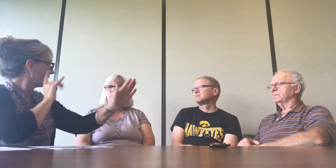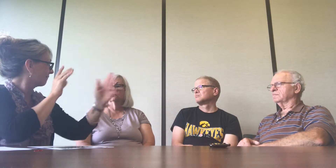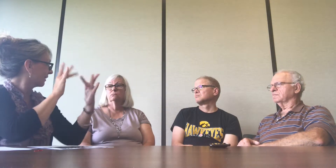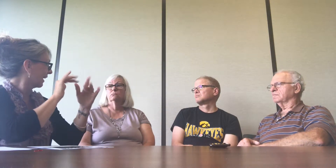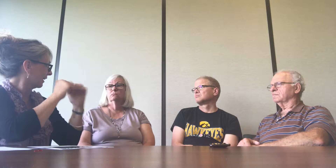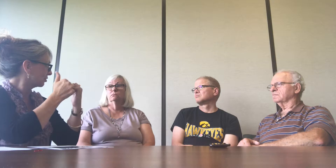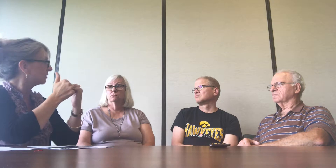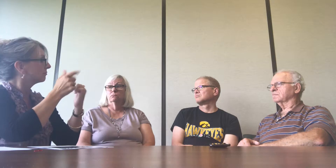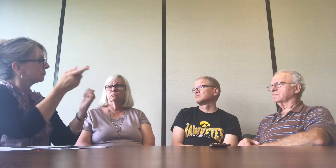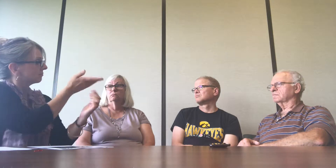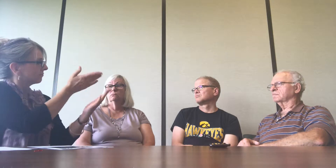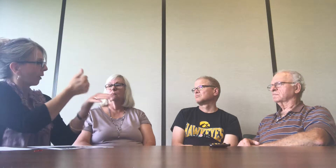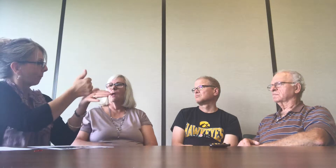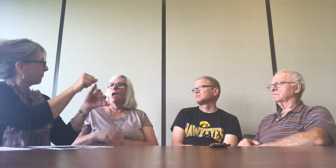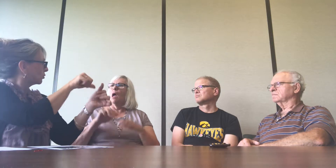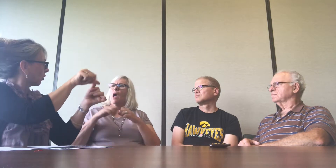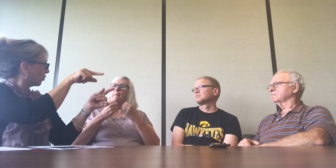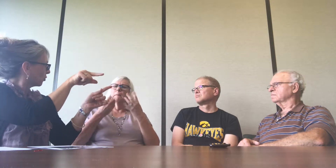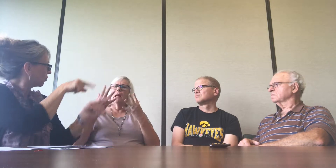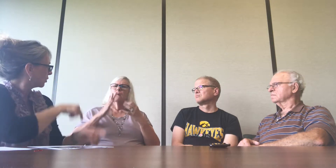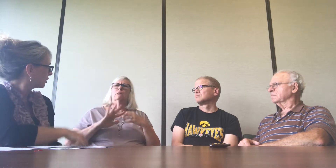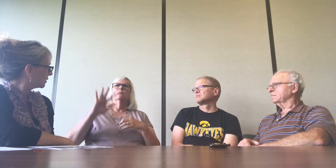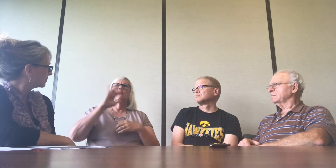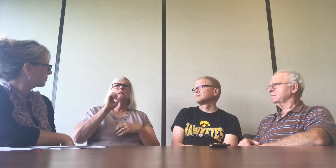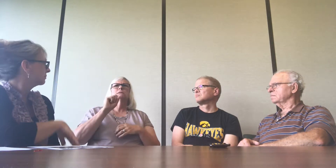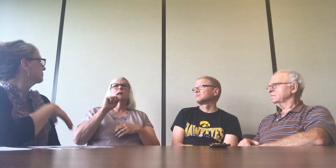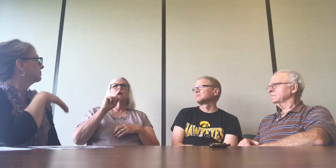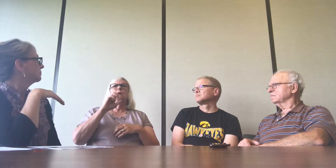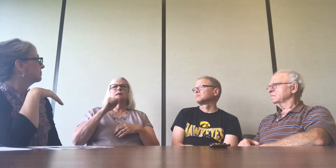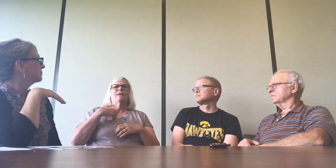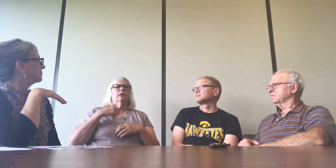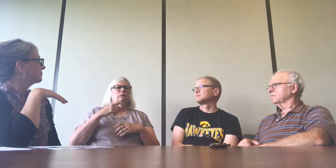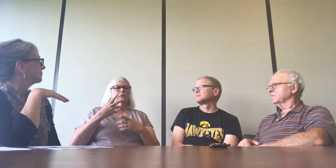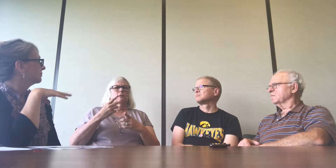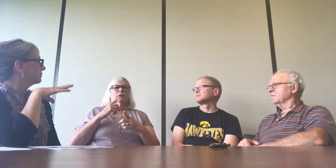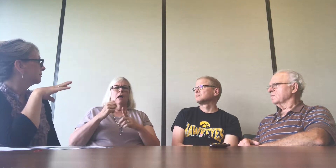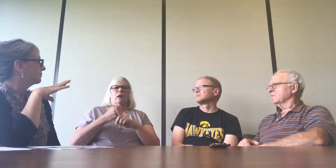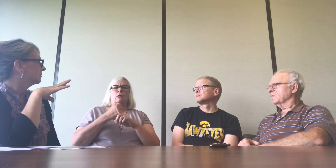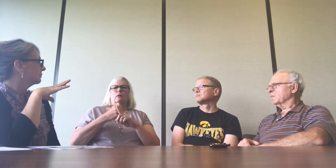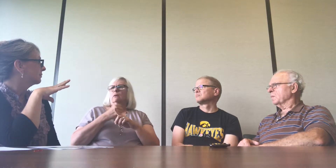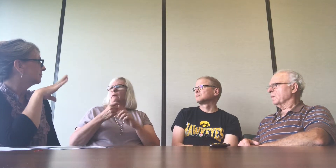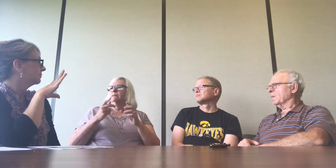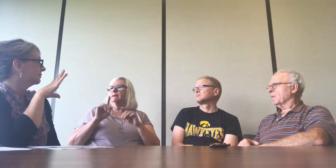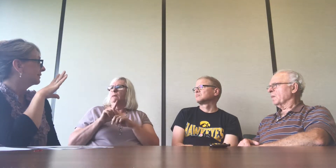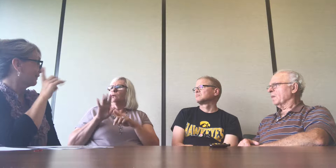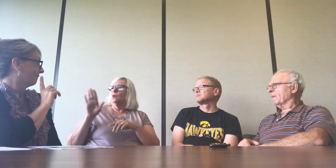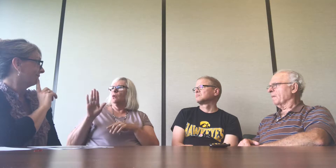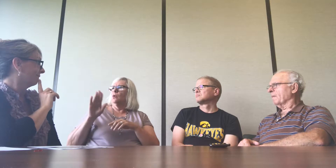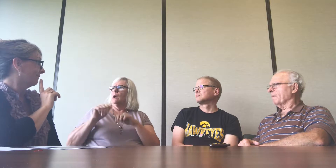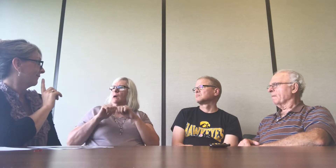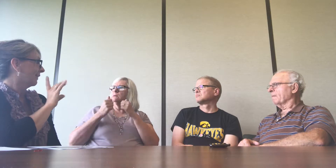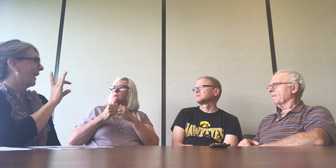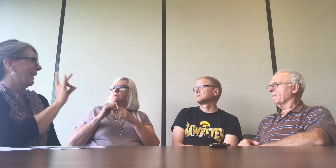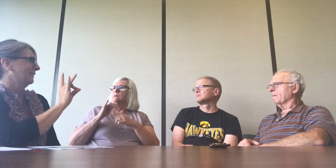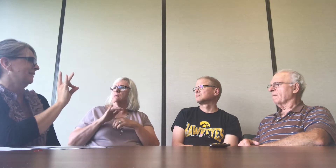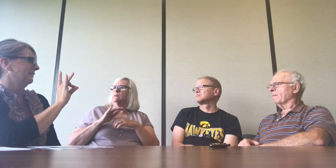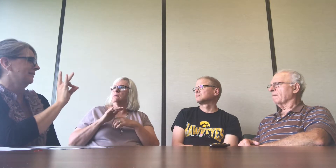contact that deaf agency. We all try to help each other. Shirley, how many states have agencies that deal with